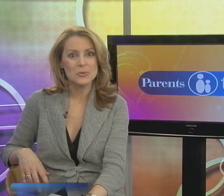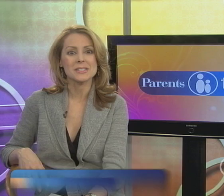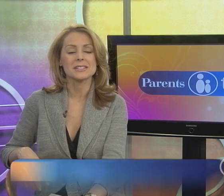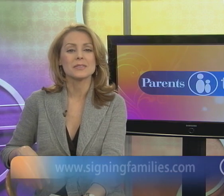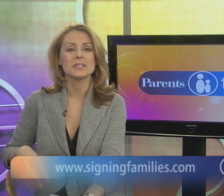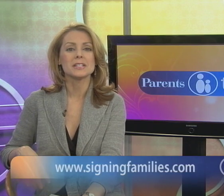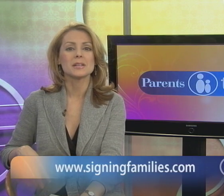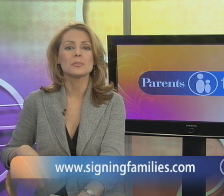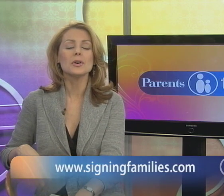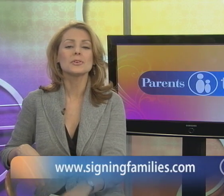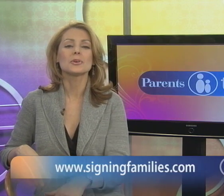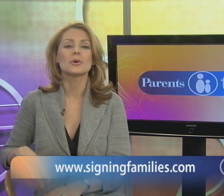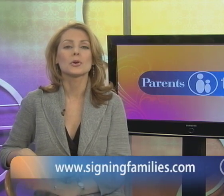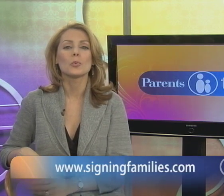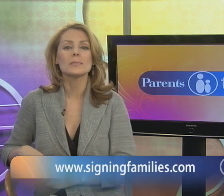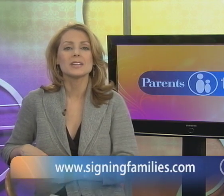Louisa's DVD and book, you can go to her website,